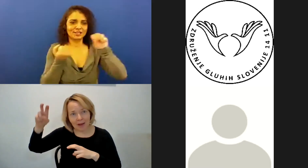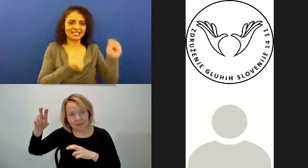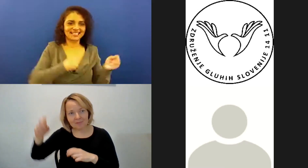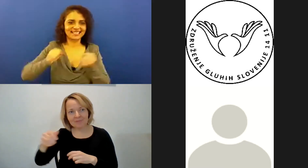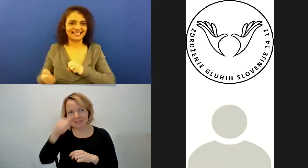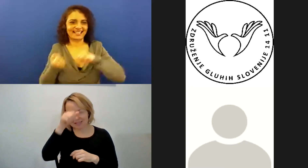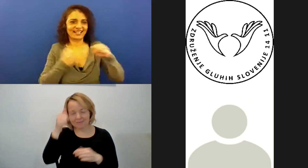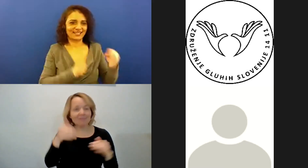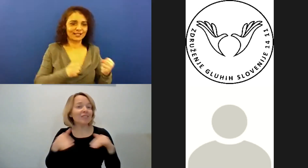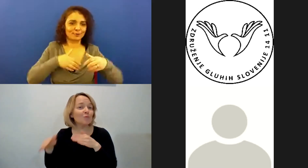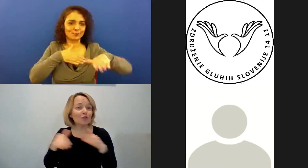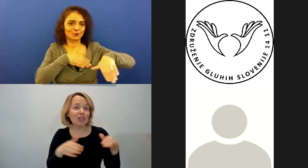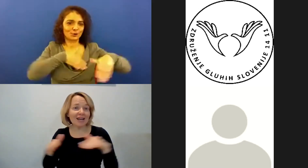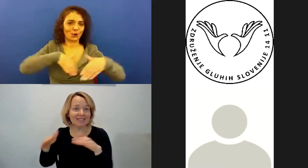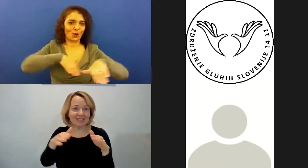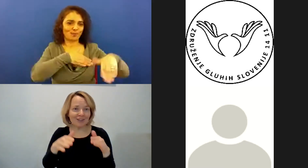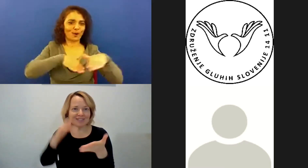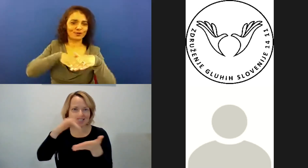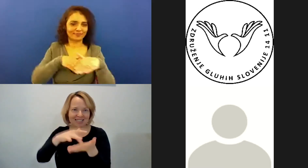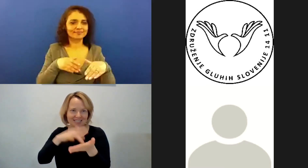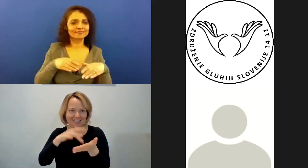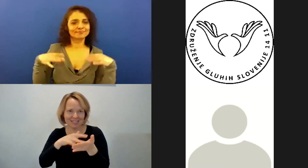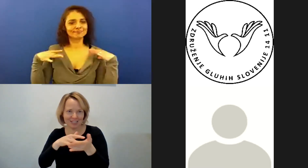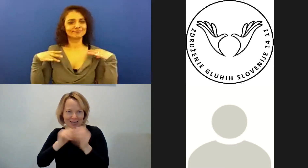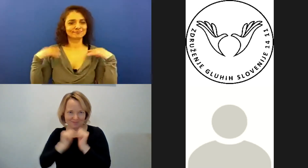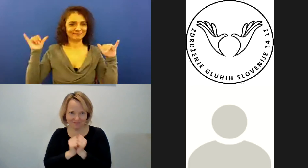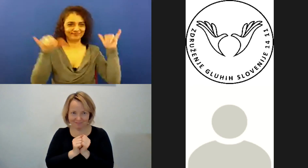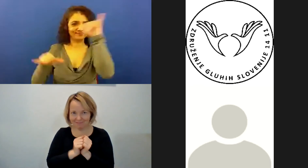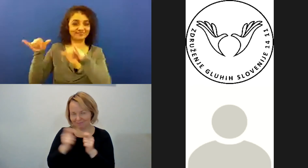called Zermatt, in a ski resort.